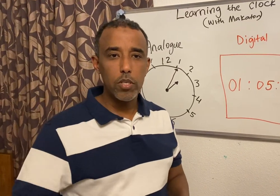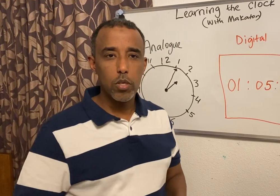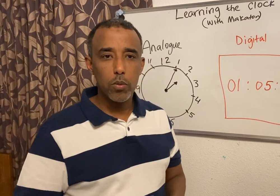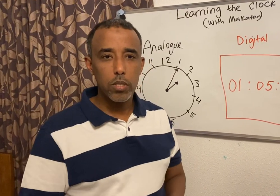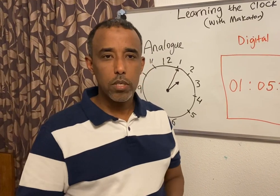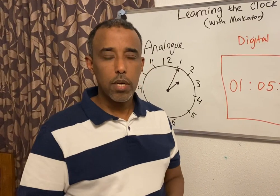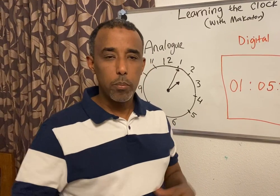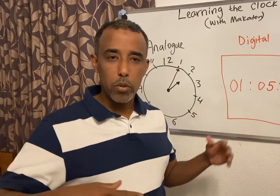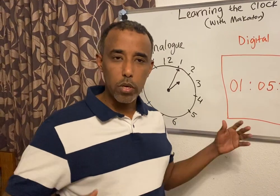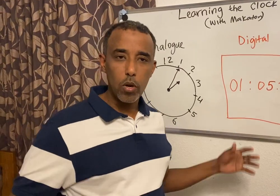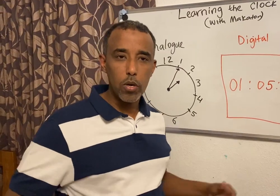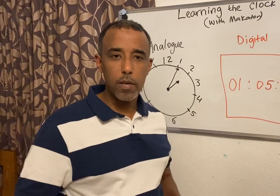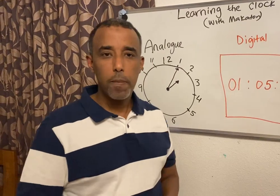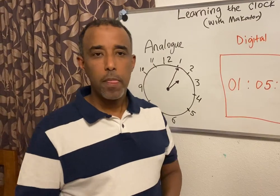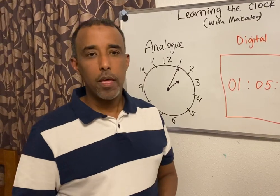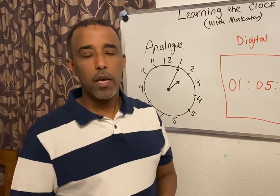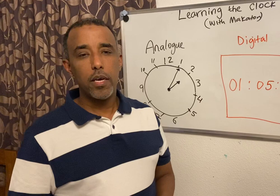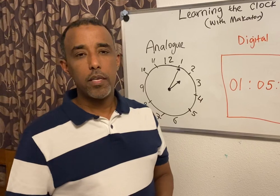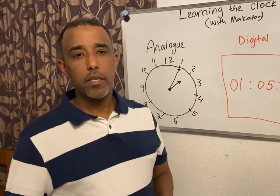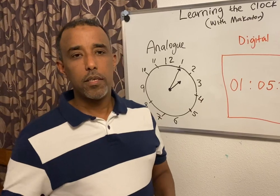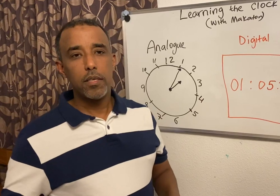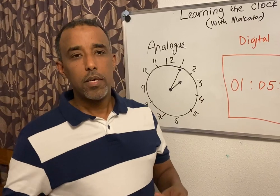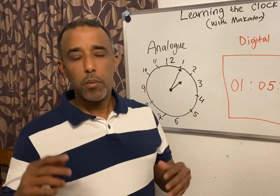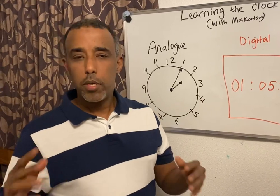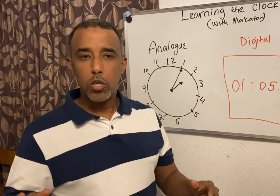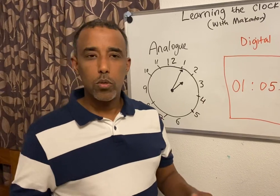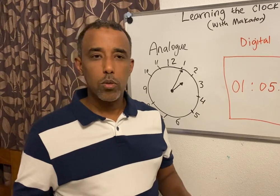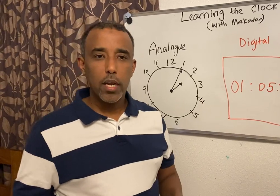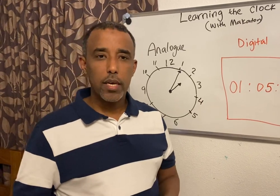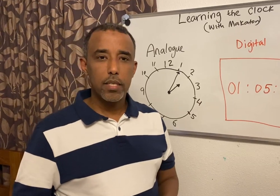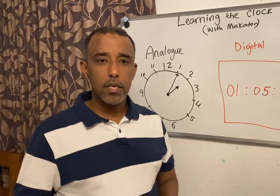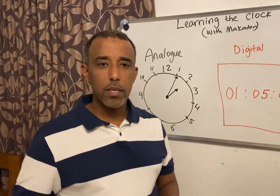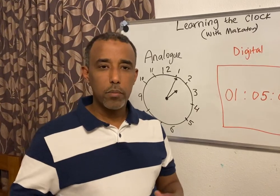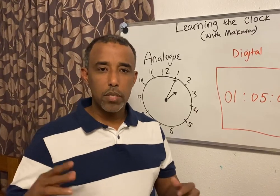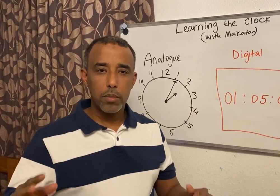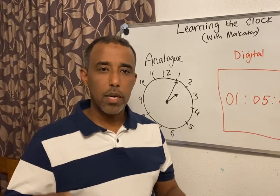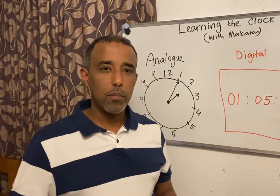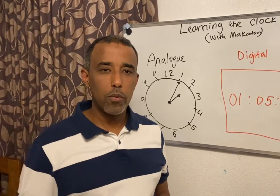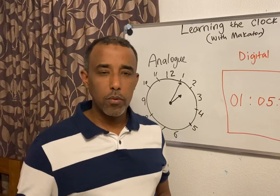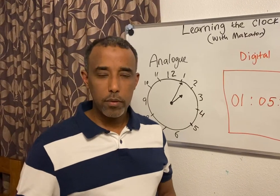videos about the clock, and make sure you like it and subscribe more.